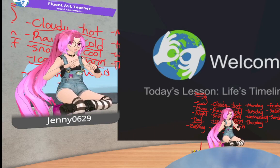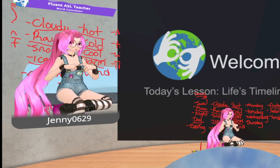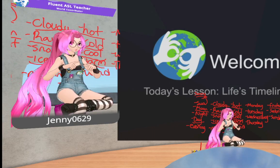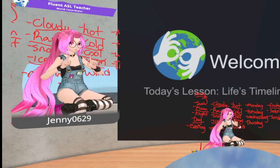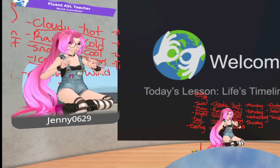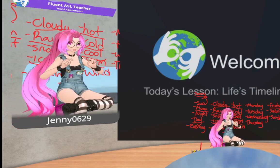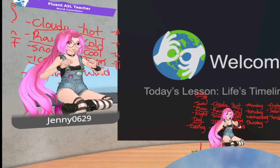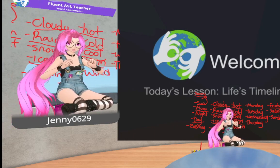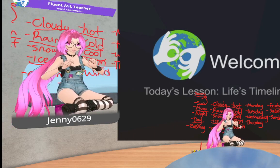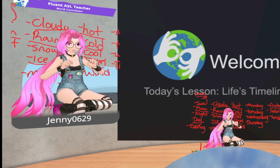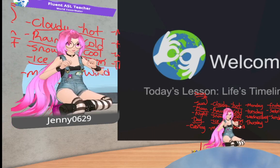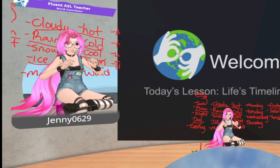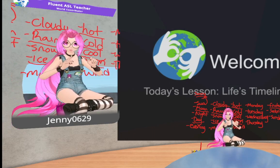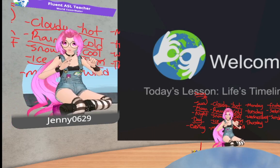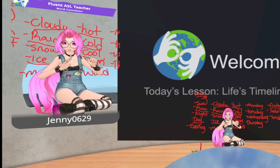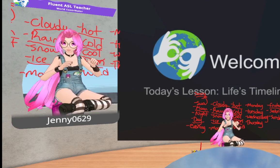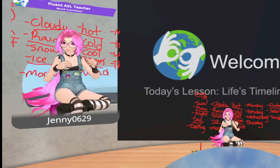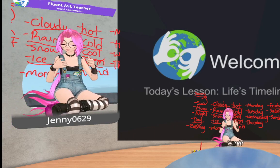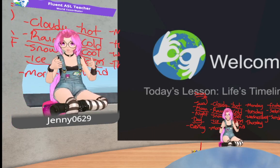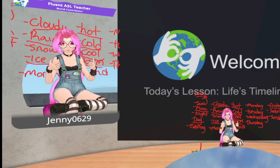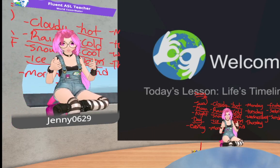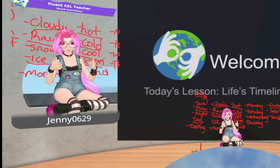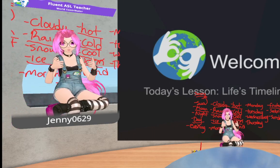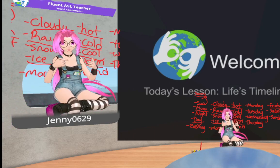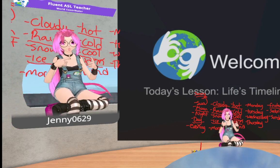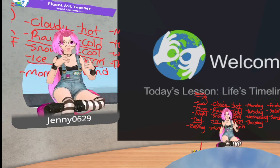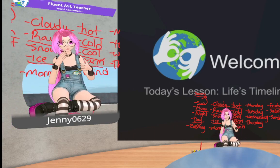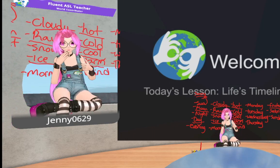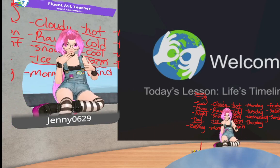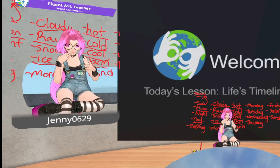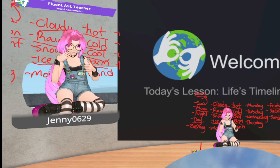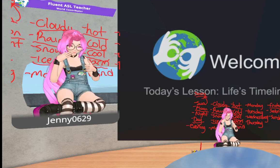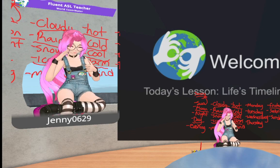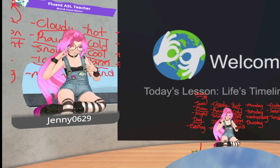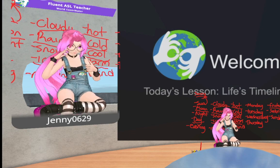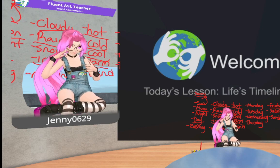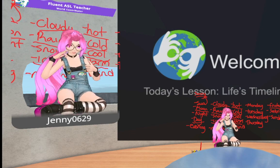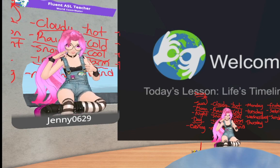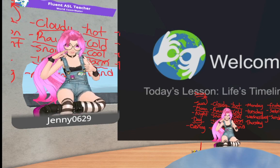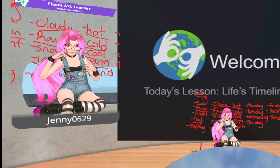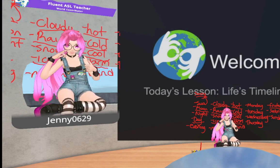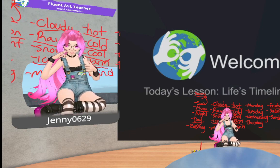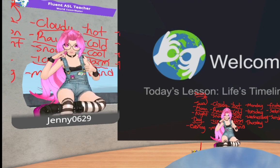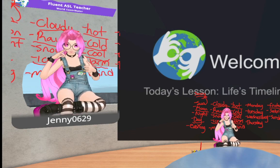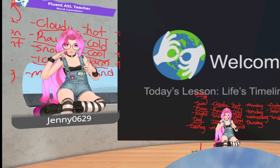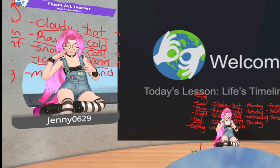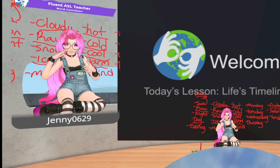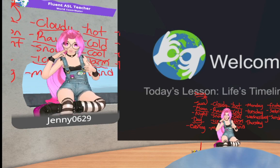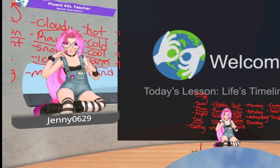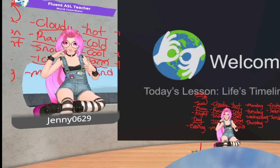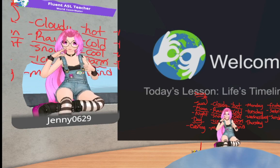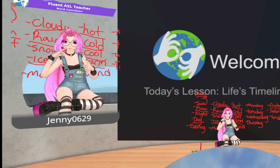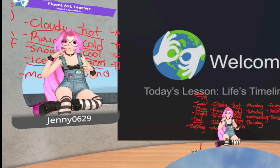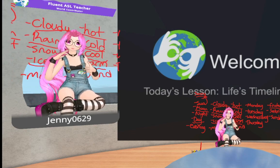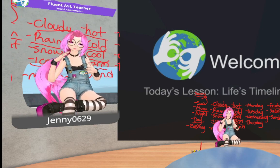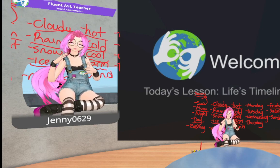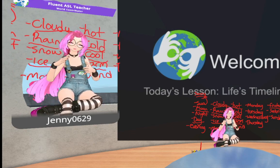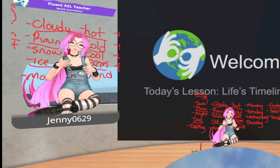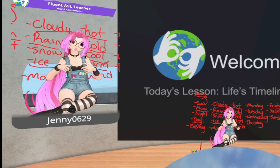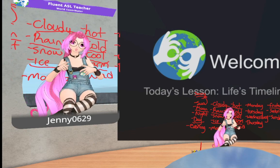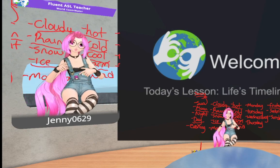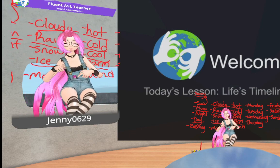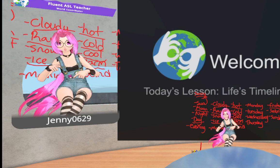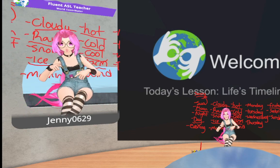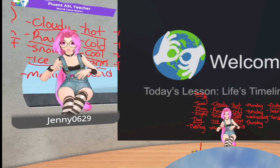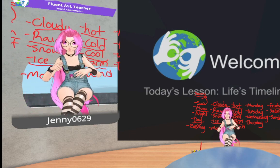at all? Could be about anything. Does not have to be about what we learned today, or it could be as well. Sign faux smoke.